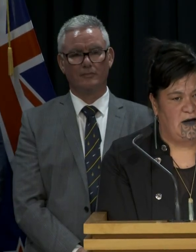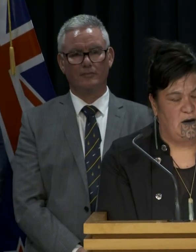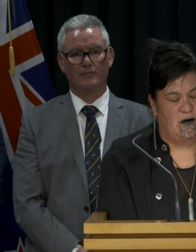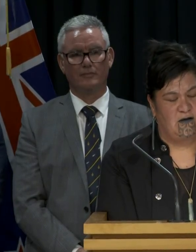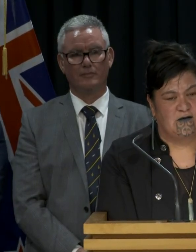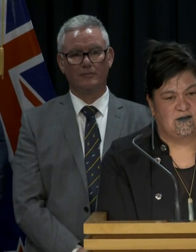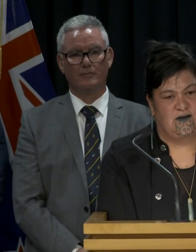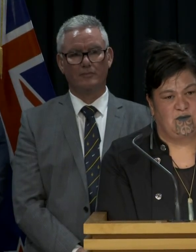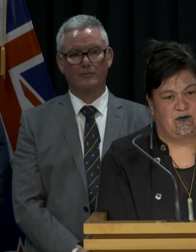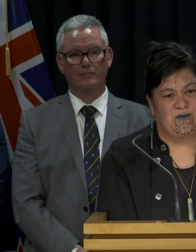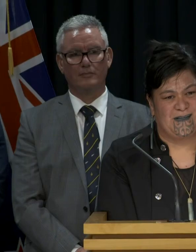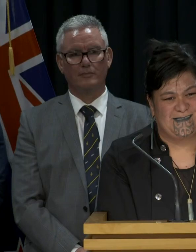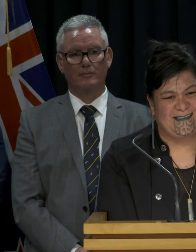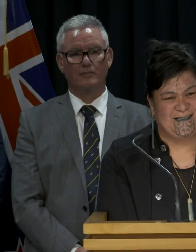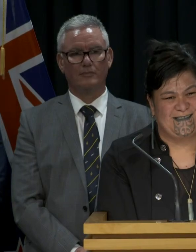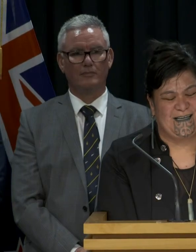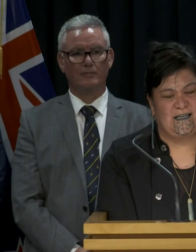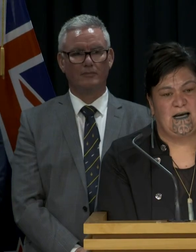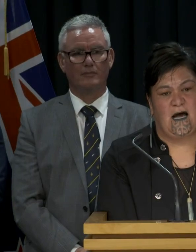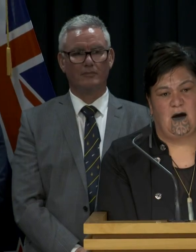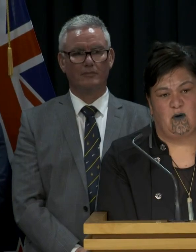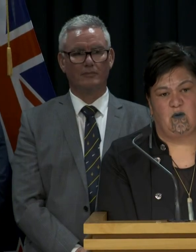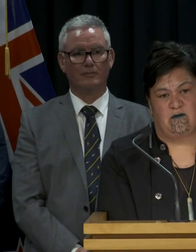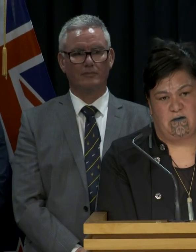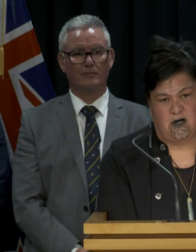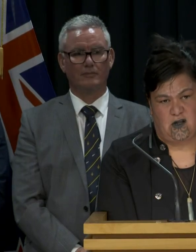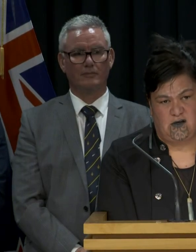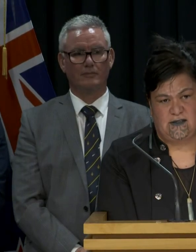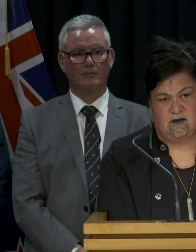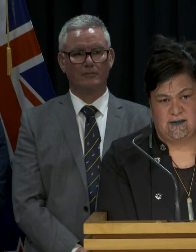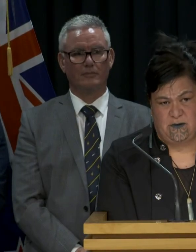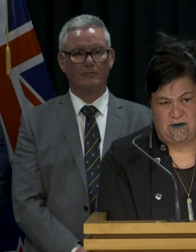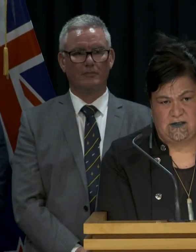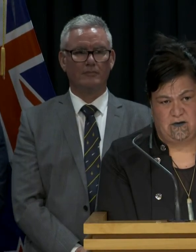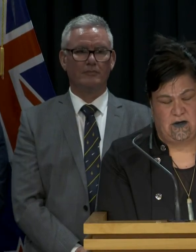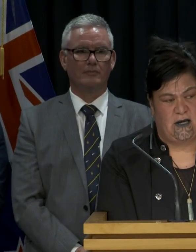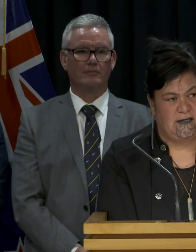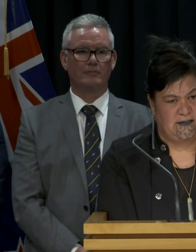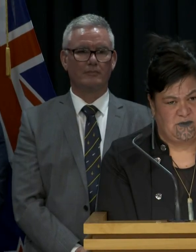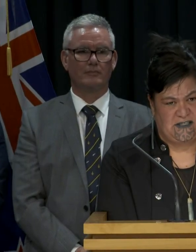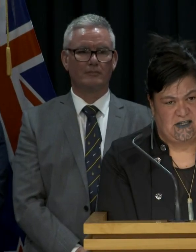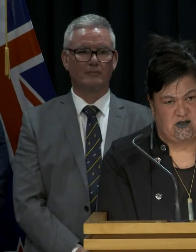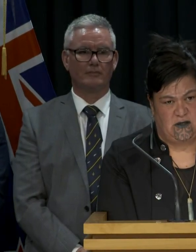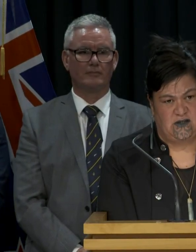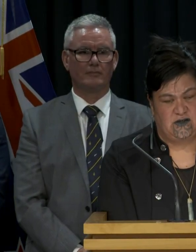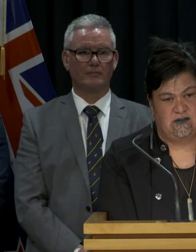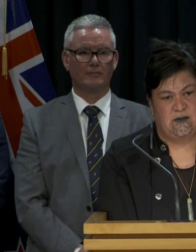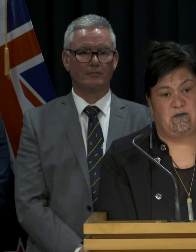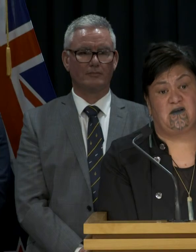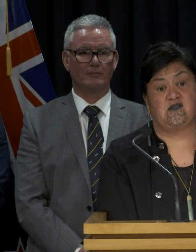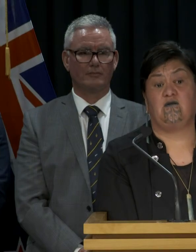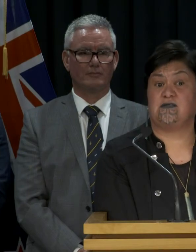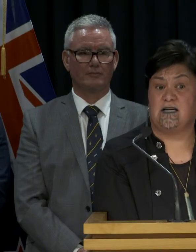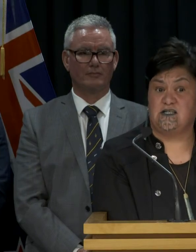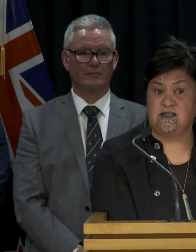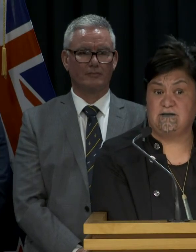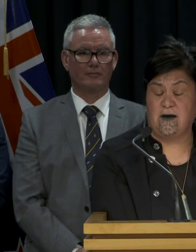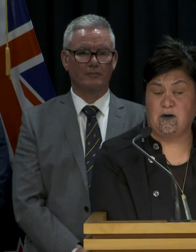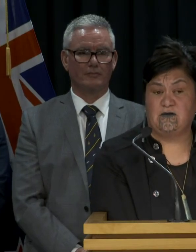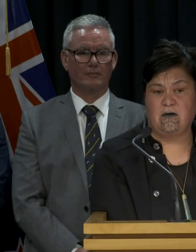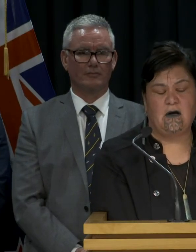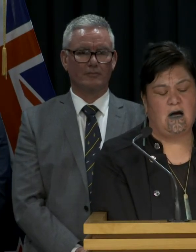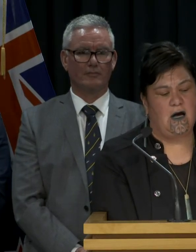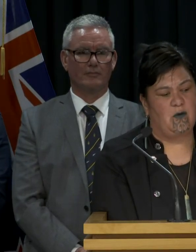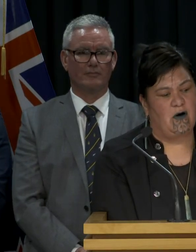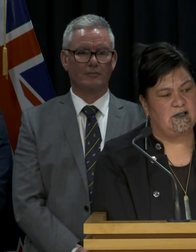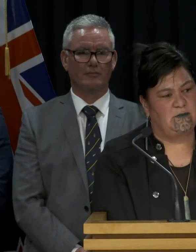have alongside the Prime Minister. As she said, we'll work very closely on some of these very substantial issues. Some of those conversations have